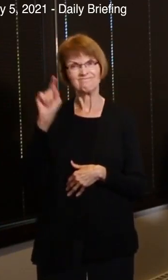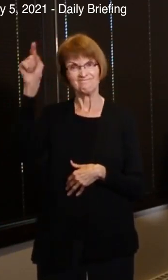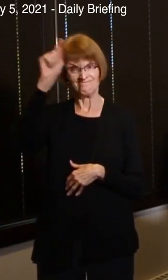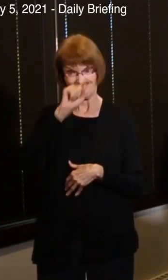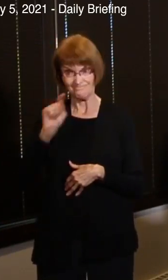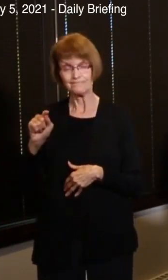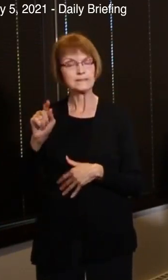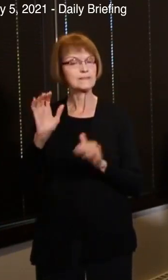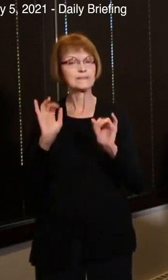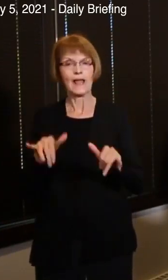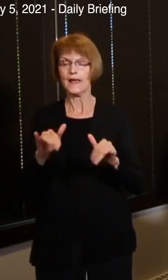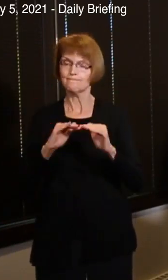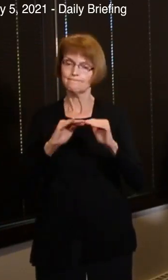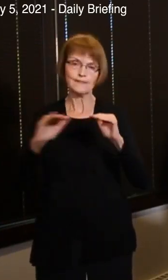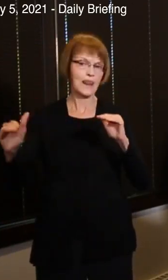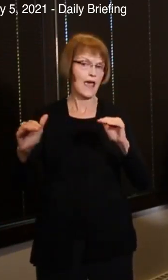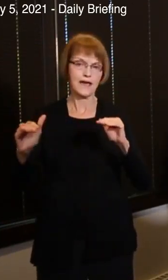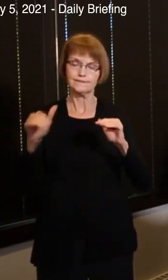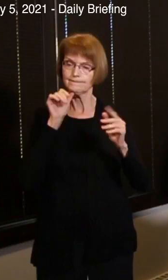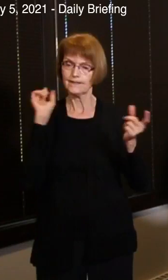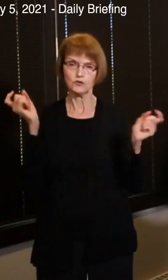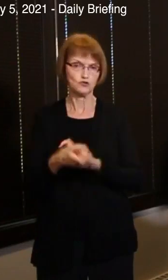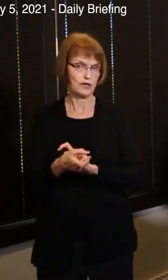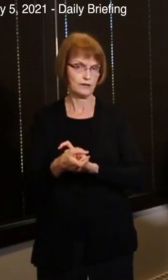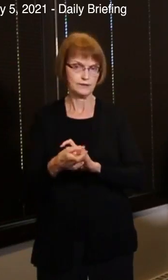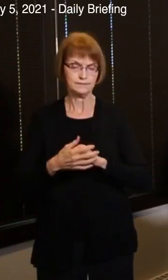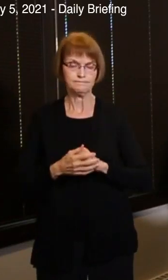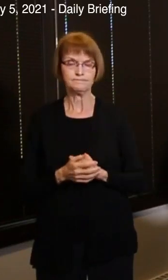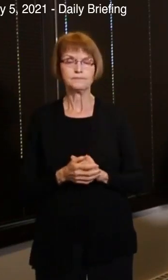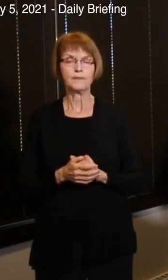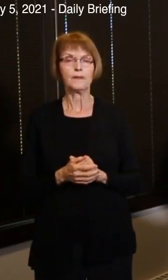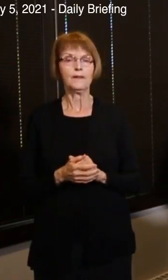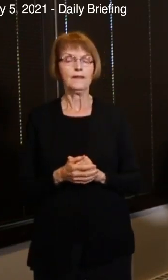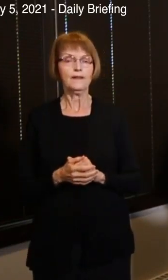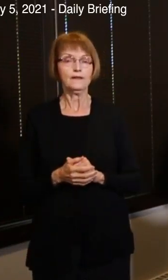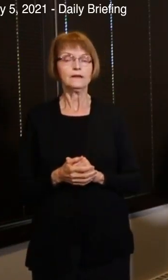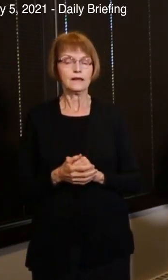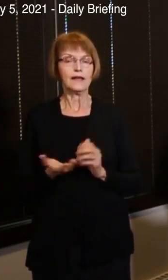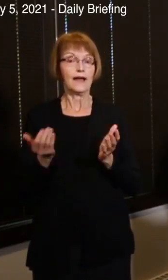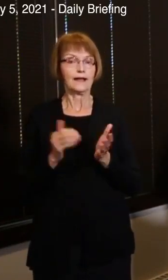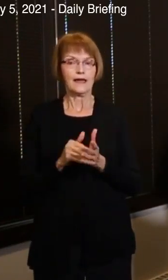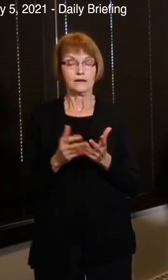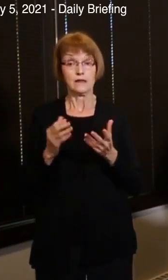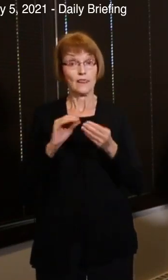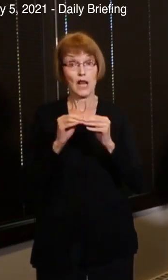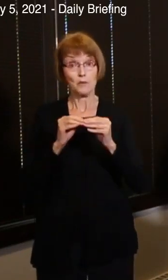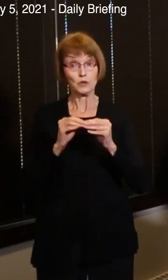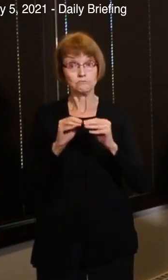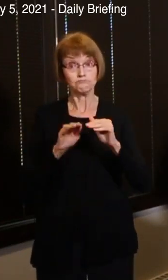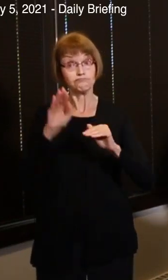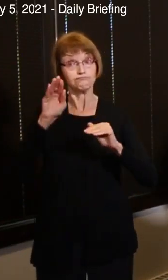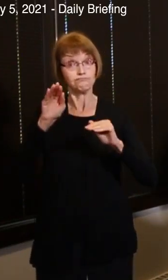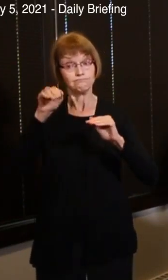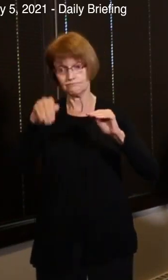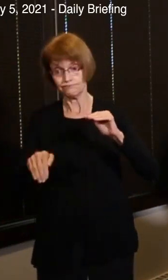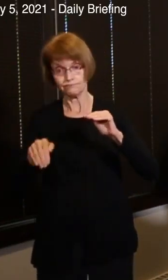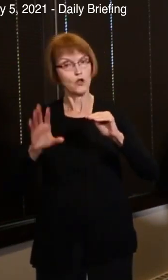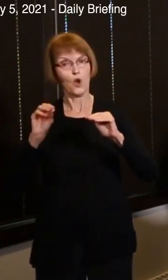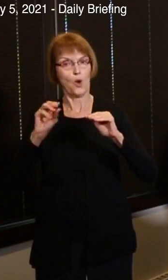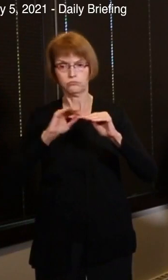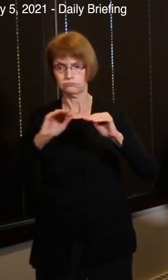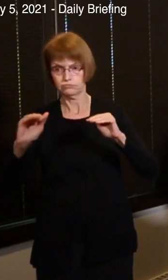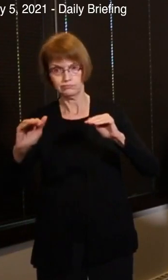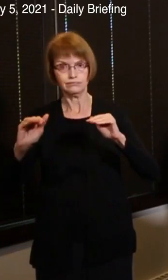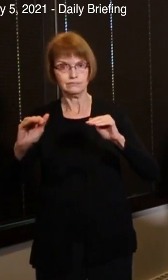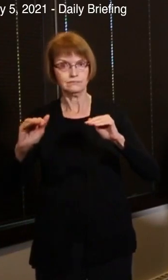change. We're still remaining pretty flat across the metropolitan area. So again, it hasn't come down, but it hasn't gone up. So we're